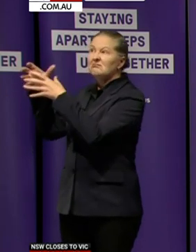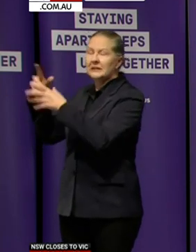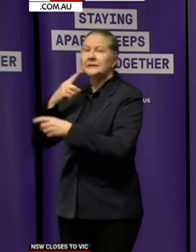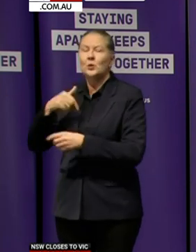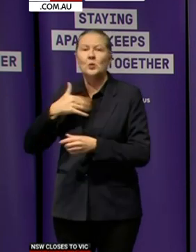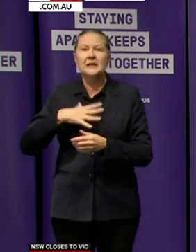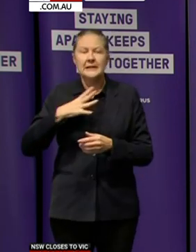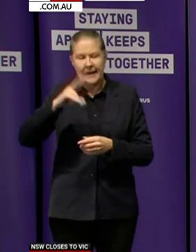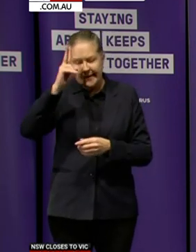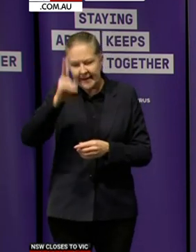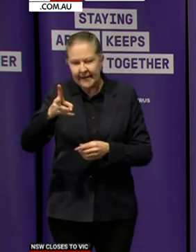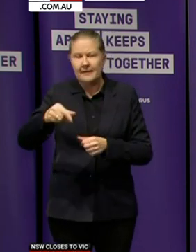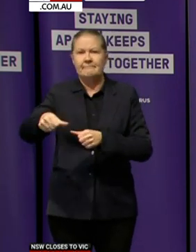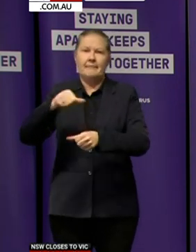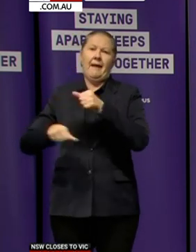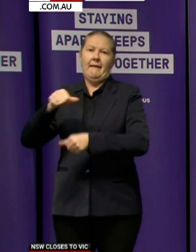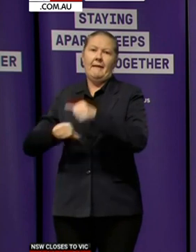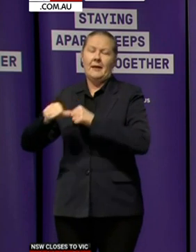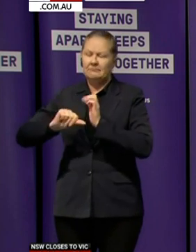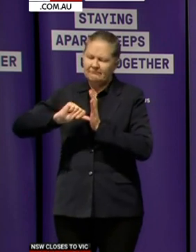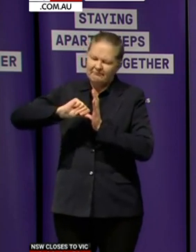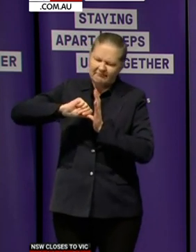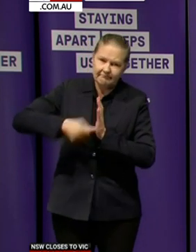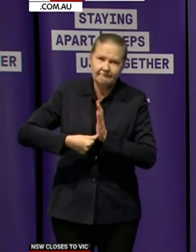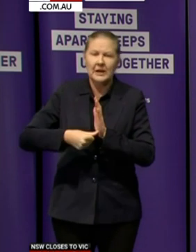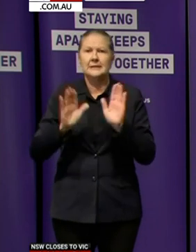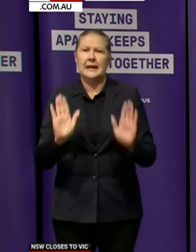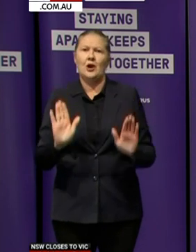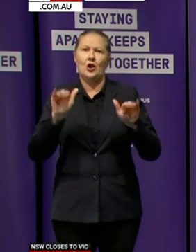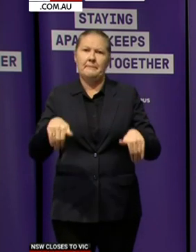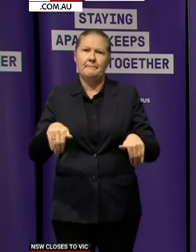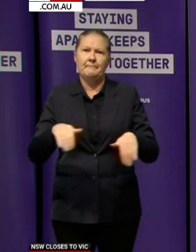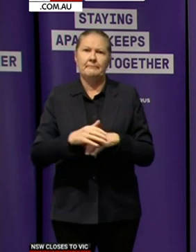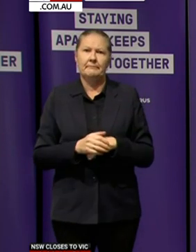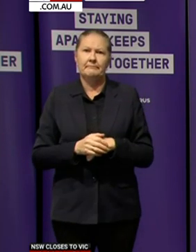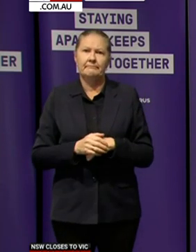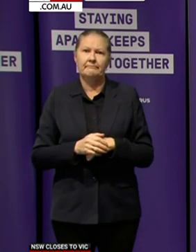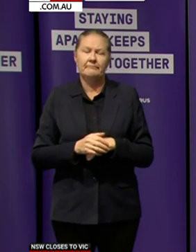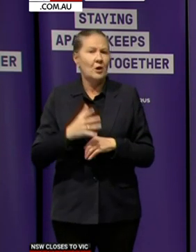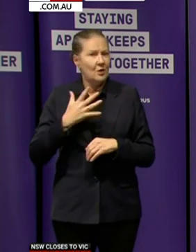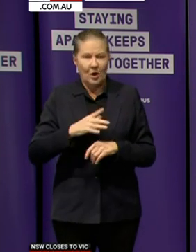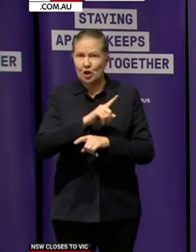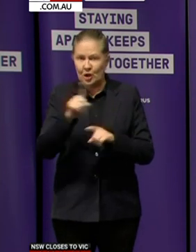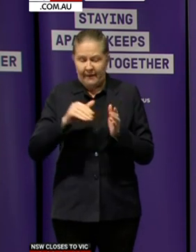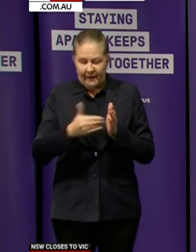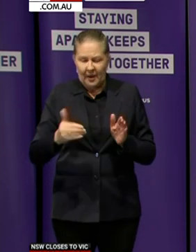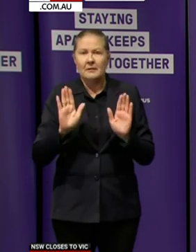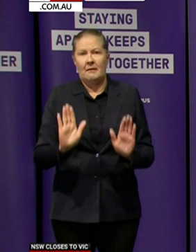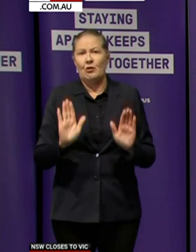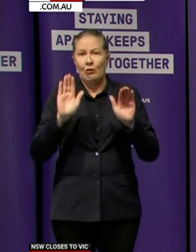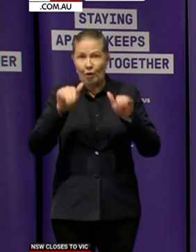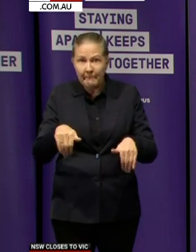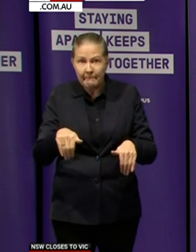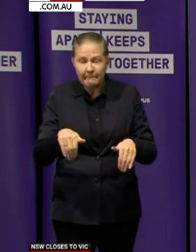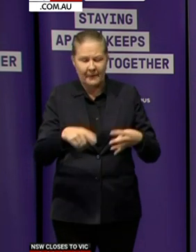reimpose stage 3 stay-at-home restrictions, staying at home except for the 4 reasons to leave,